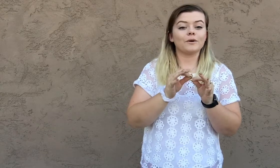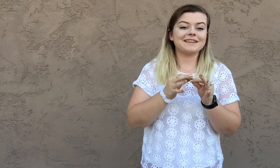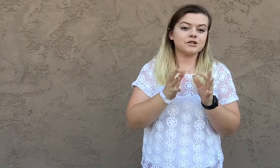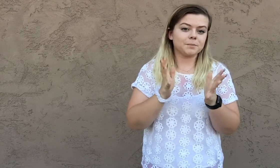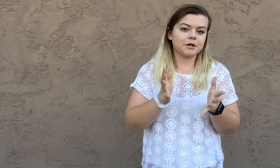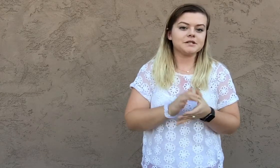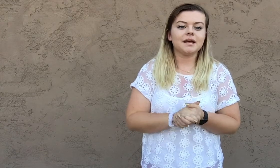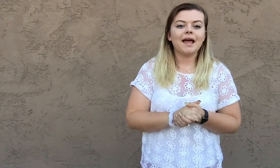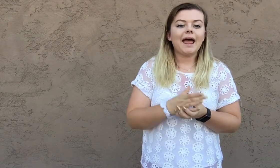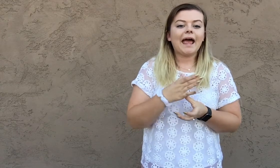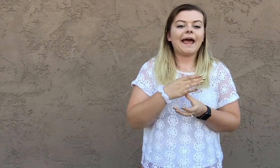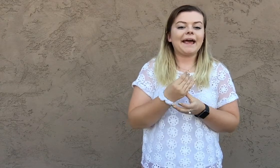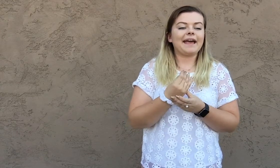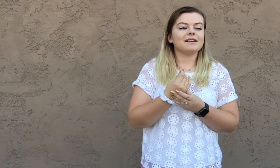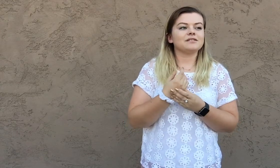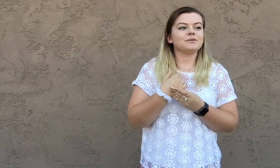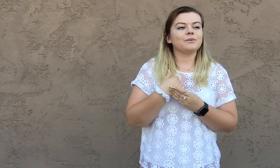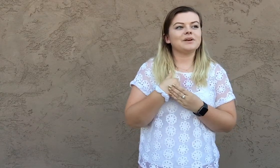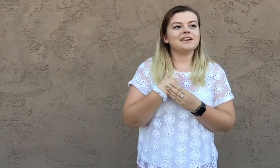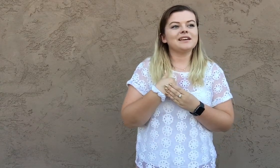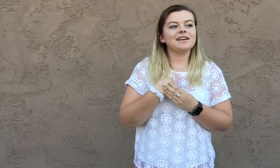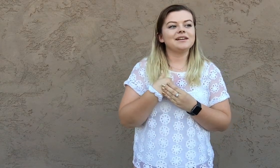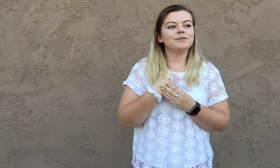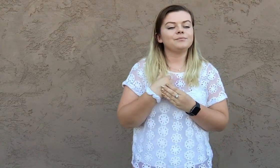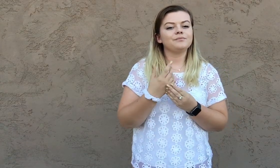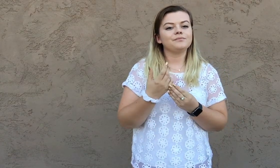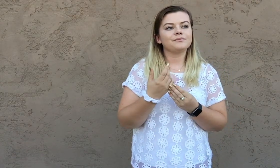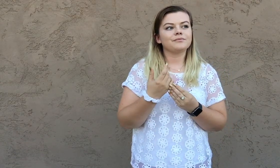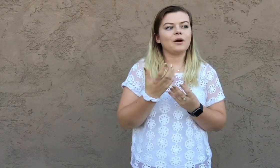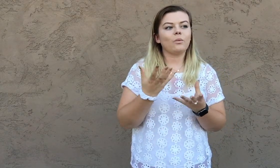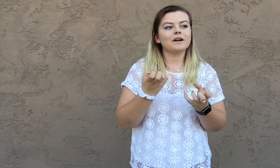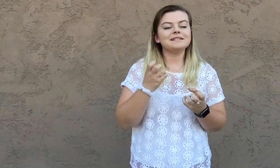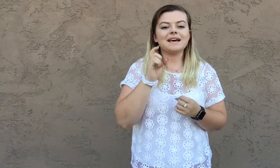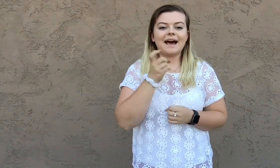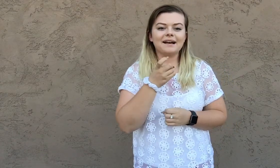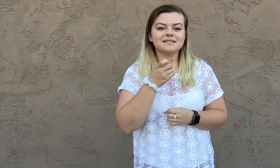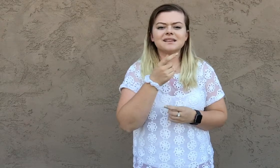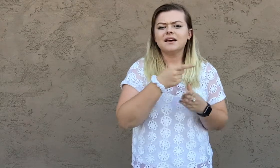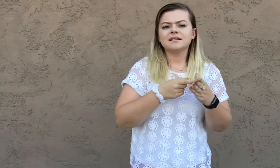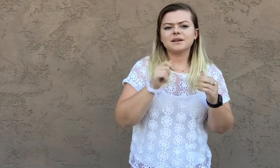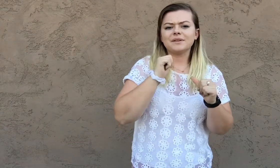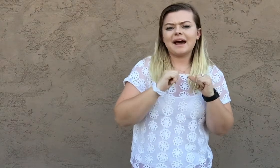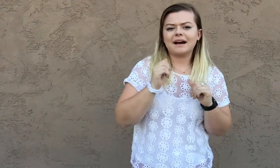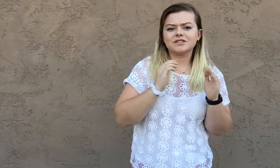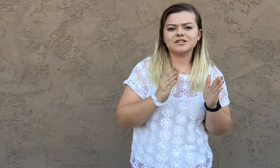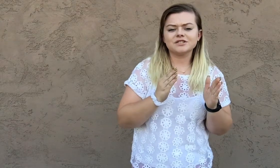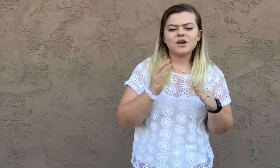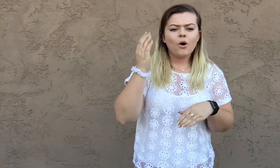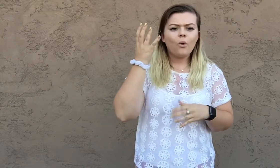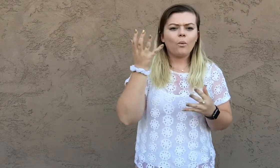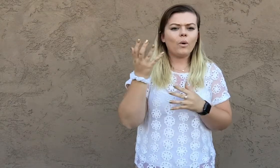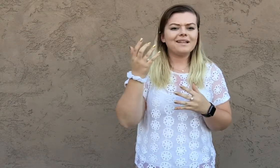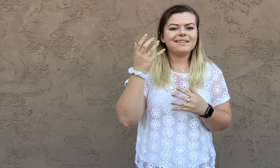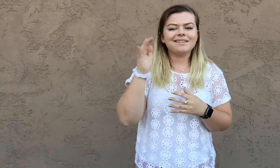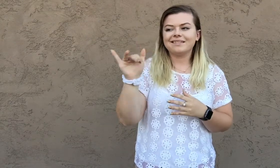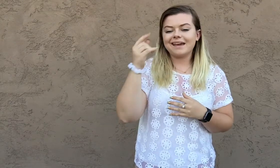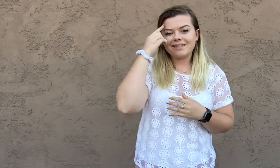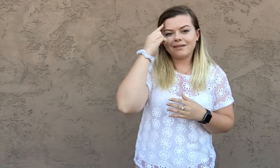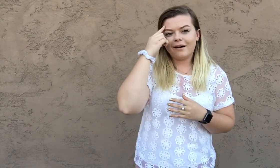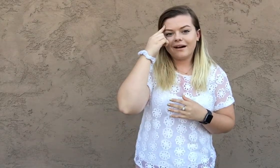the interpreters. And we wanted to ask some of the actors what they